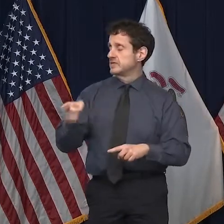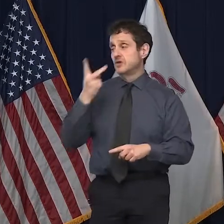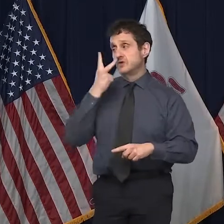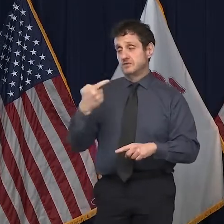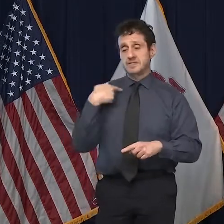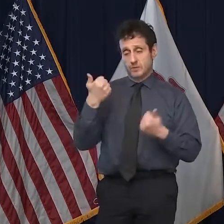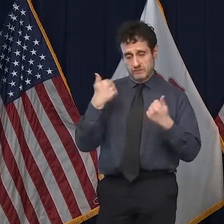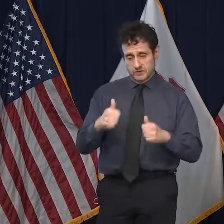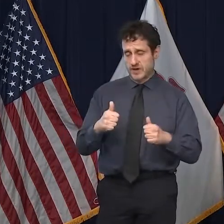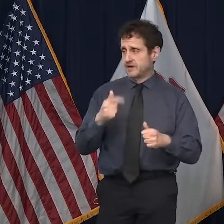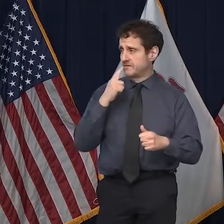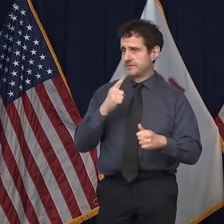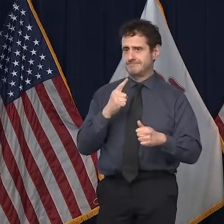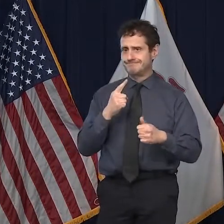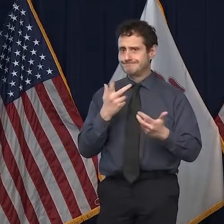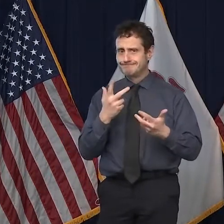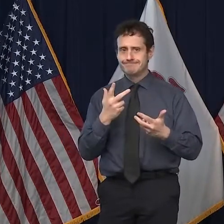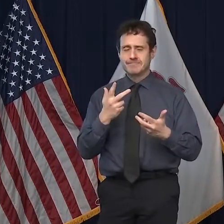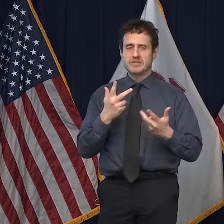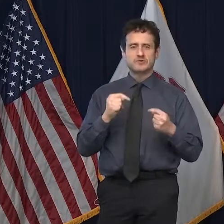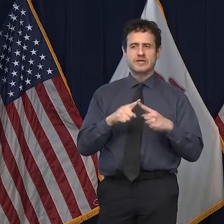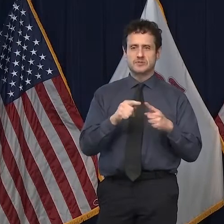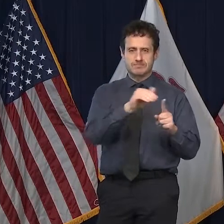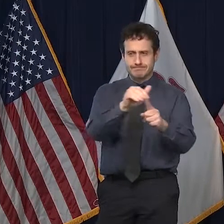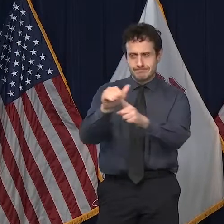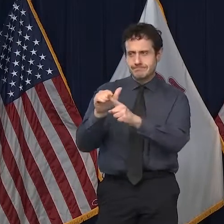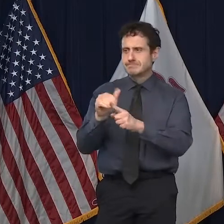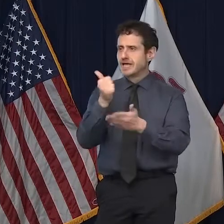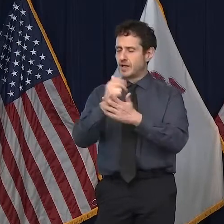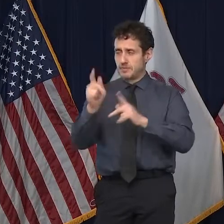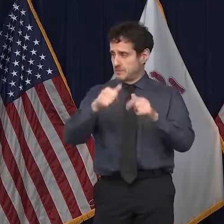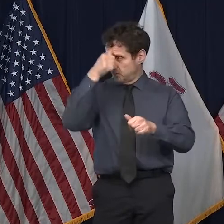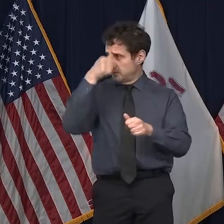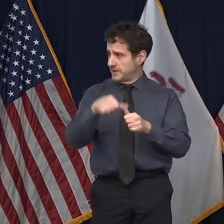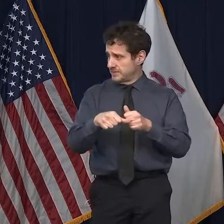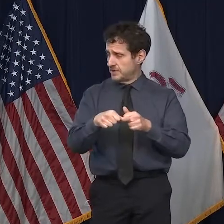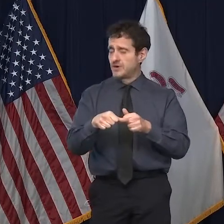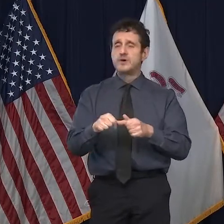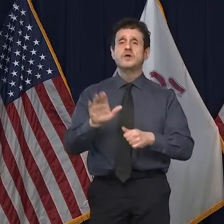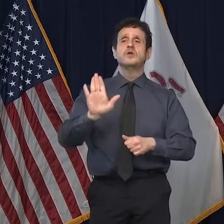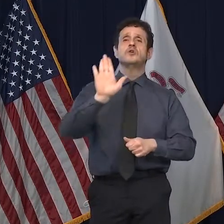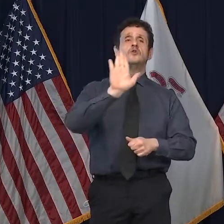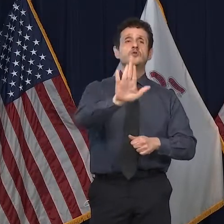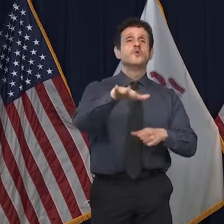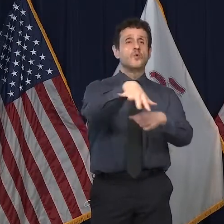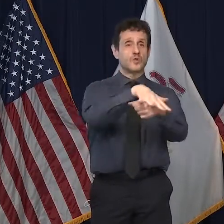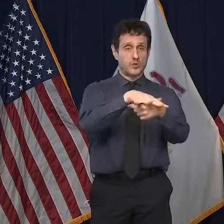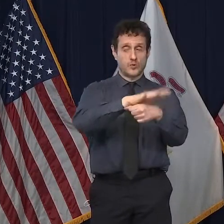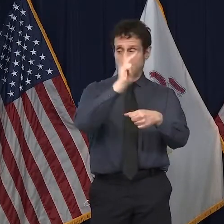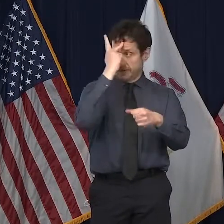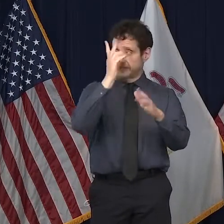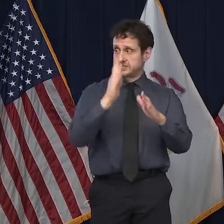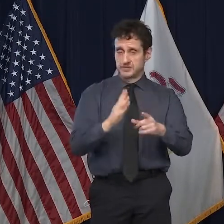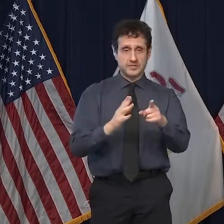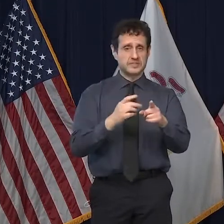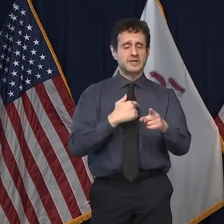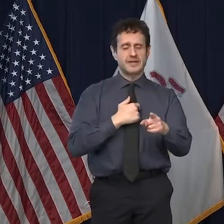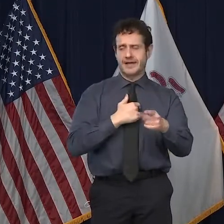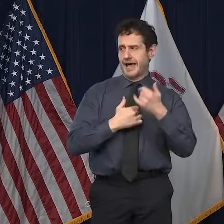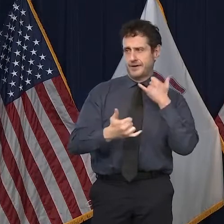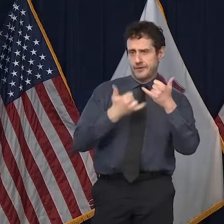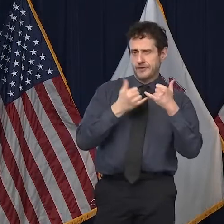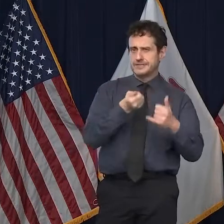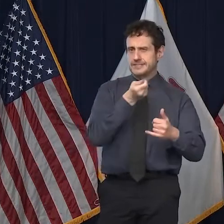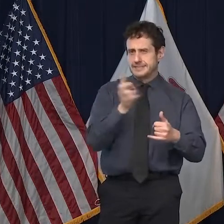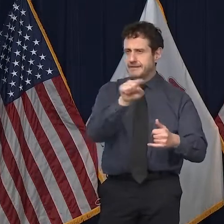we've tried to do from an enforcement perspective, but I want to remind everybody that your local officials, and I was on the phone this morning with a number of